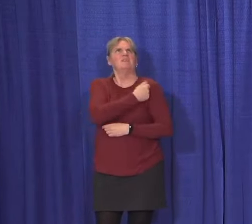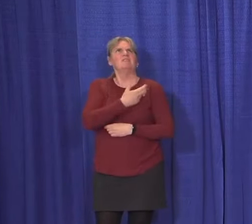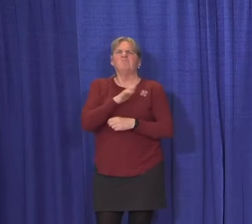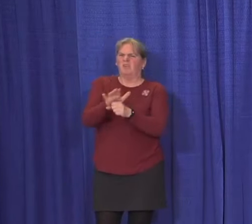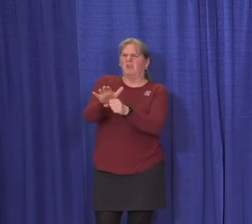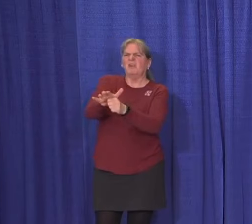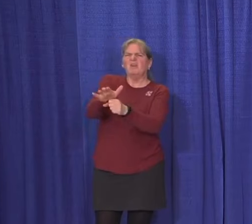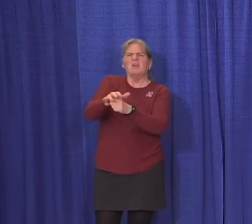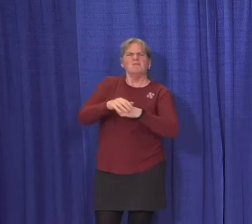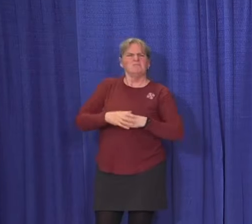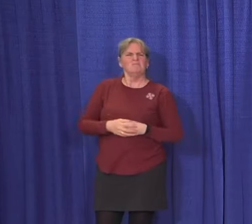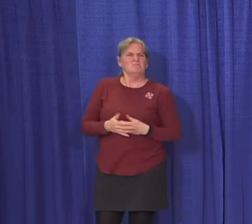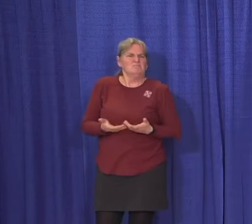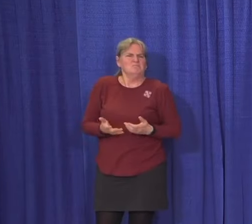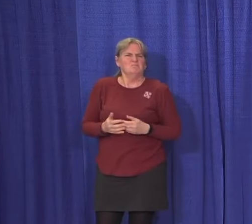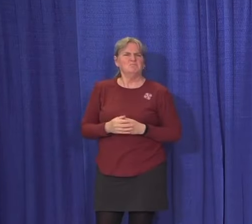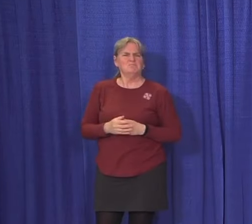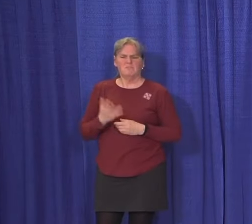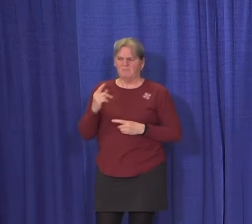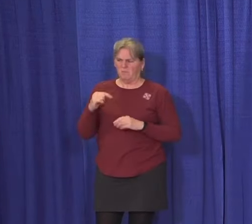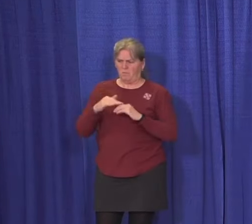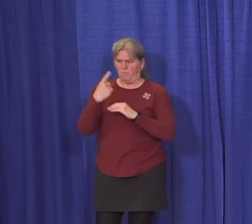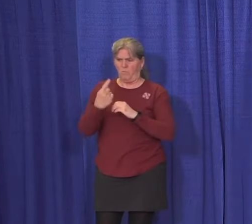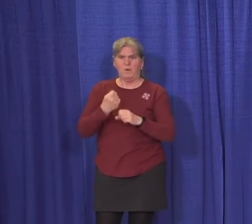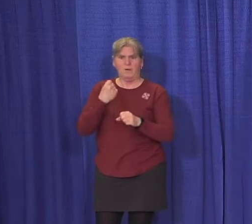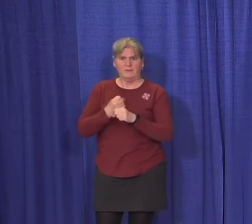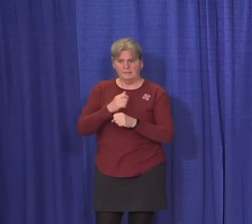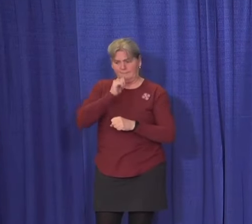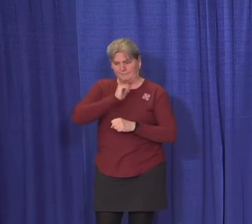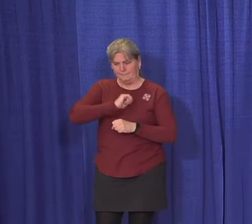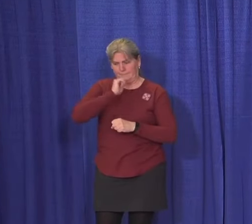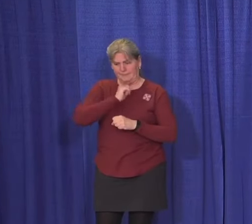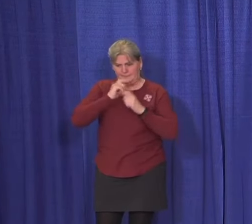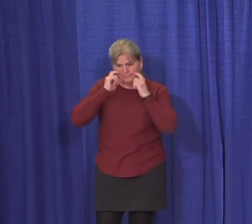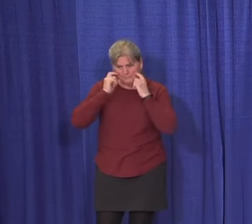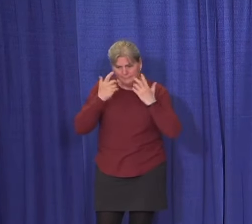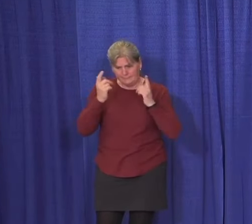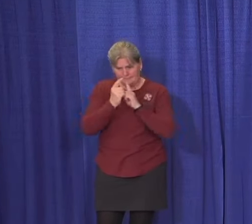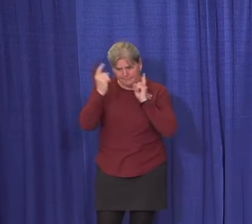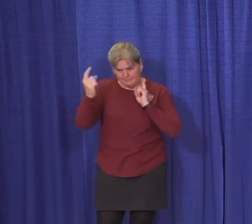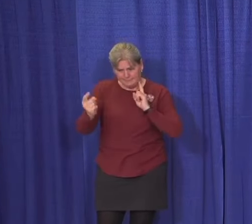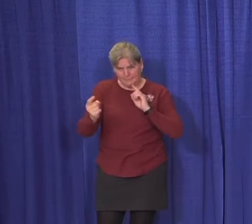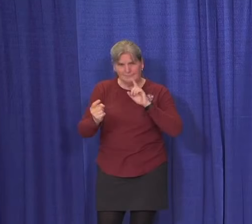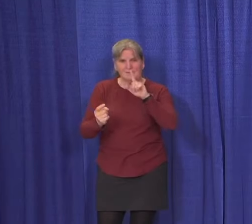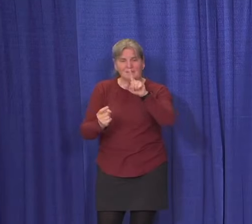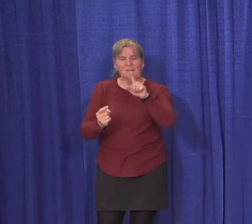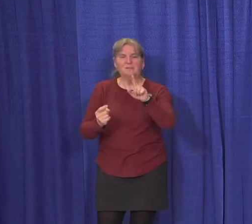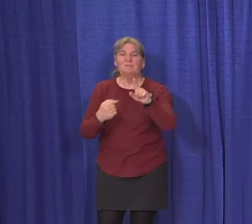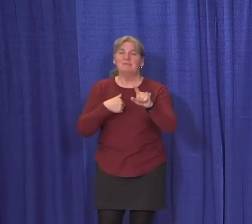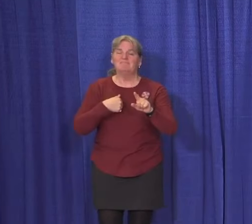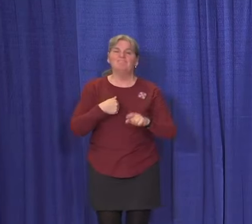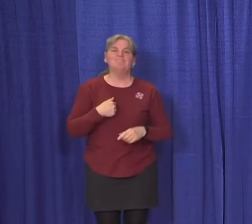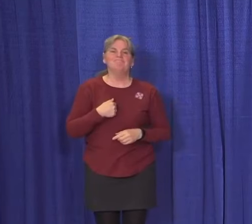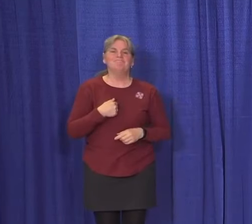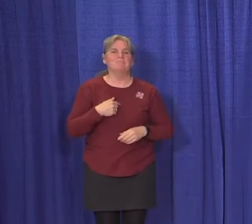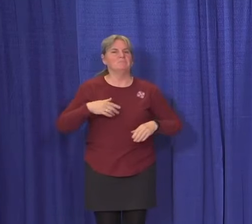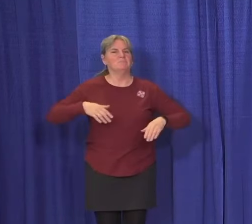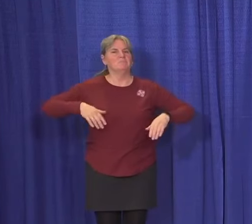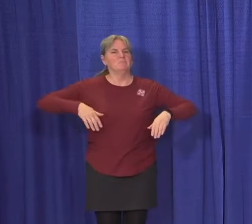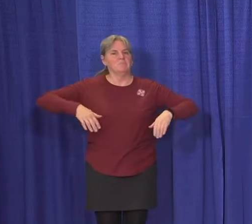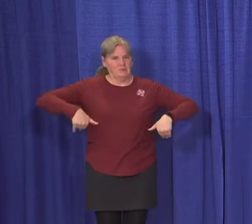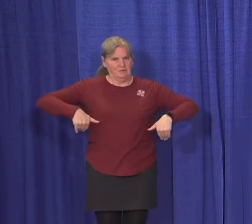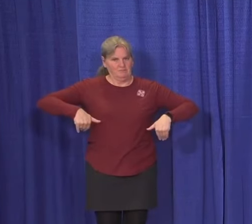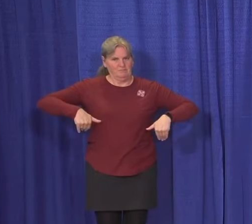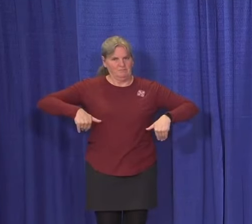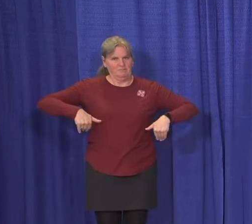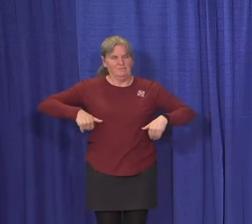enough, particularly after over a year of doing this. So I have to say, not yet. To do so too